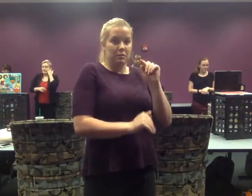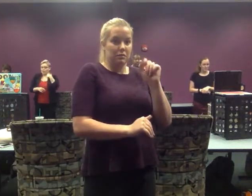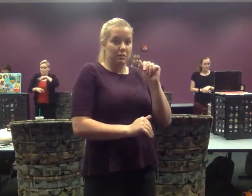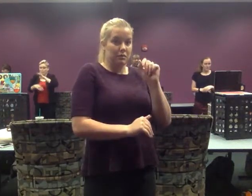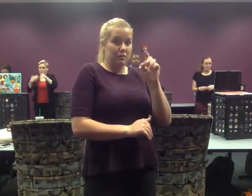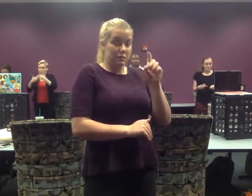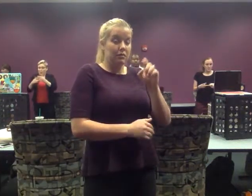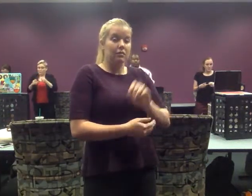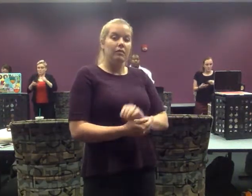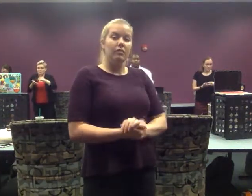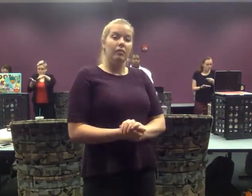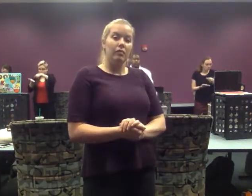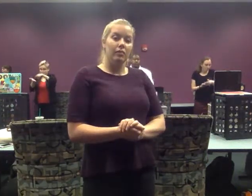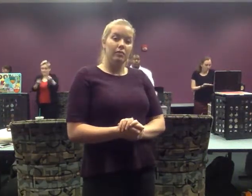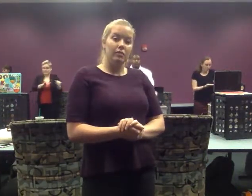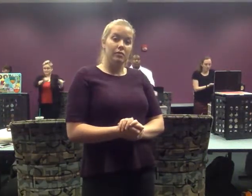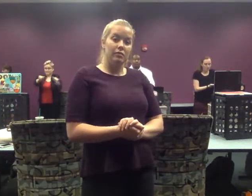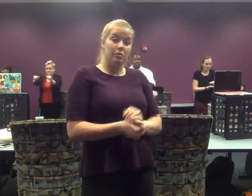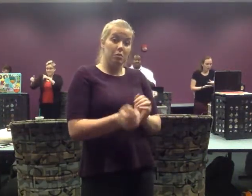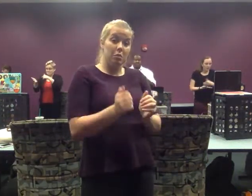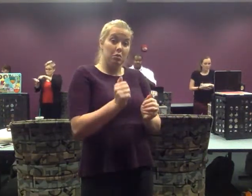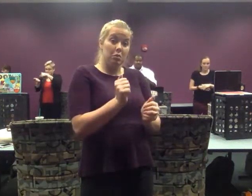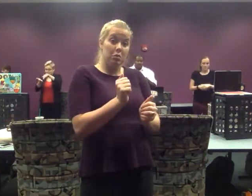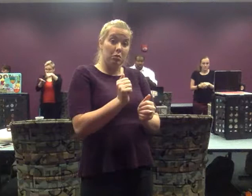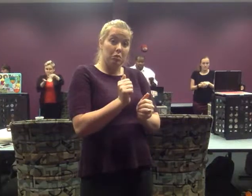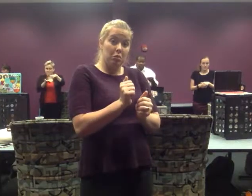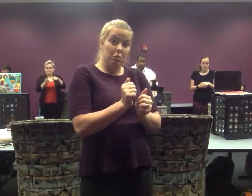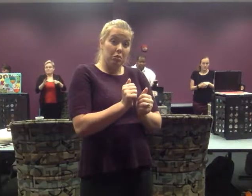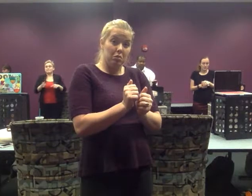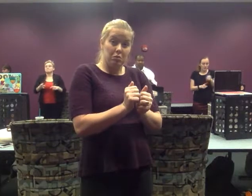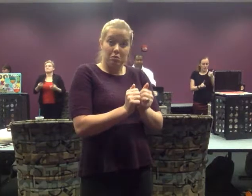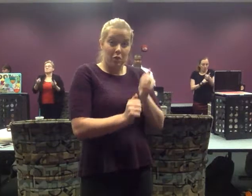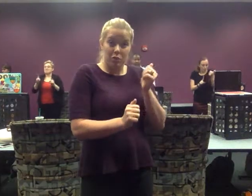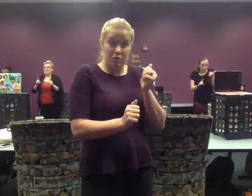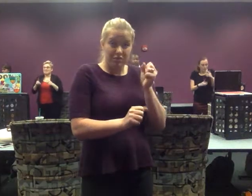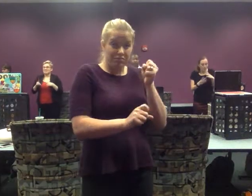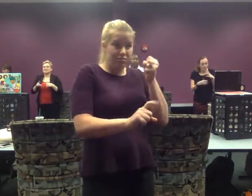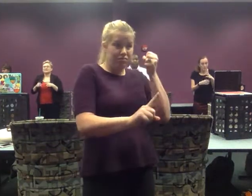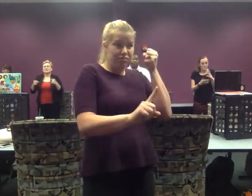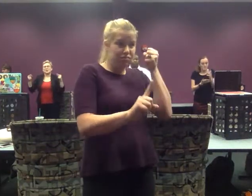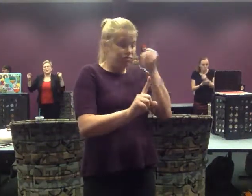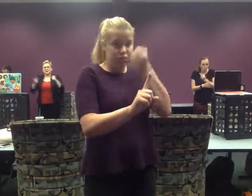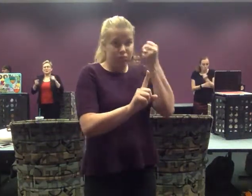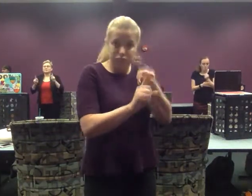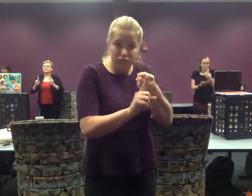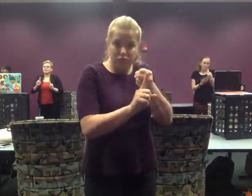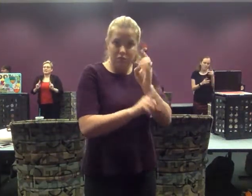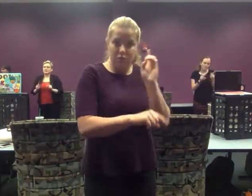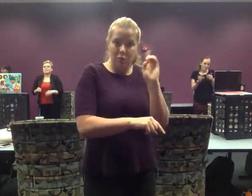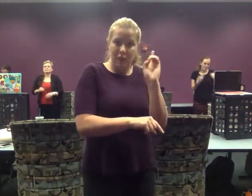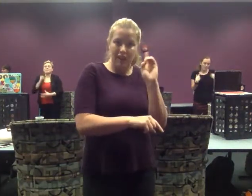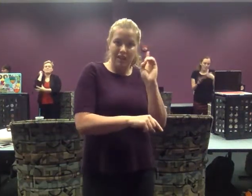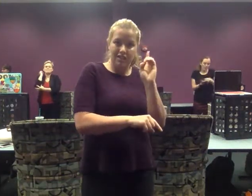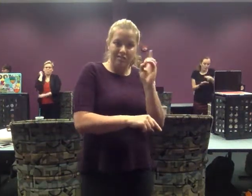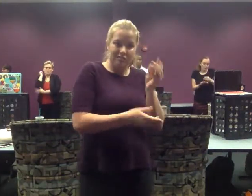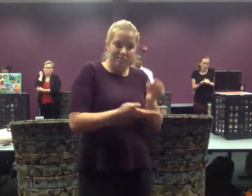because it hits most heavily on those least able to pay. You can see where that could lead to some political